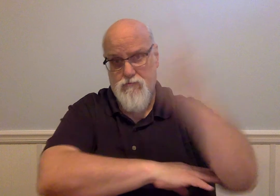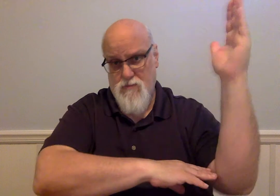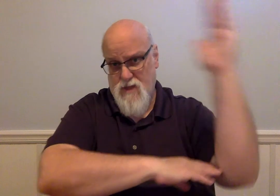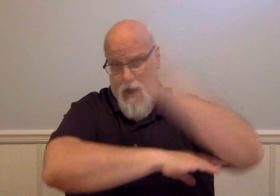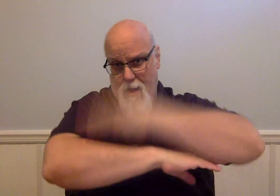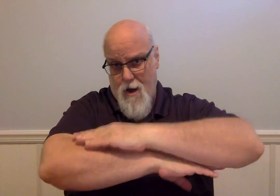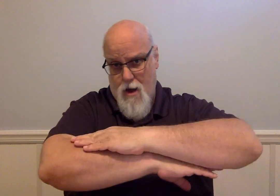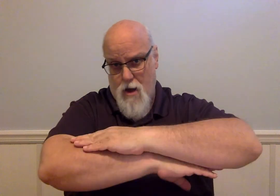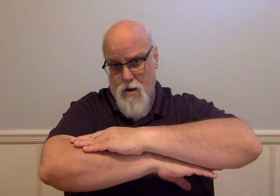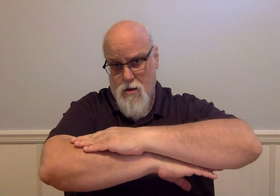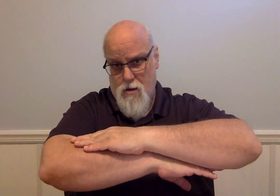so a day,